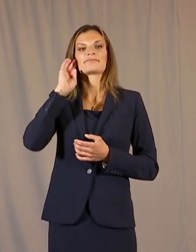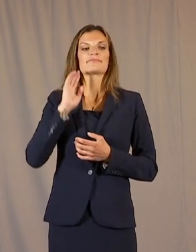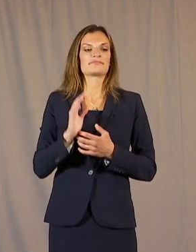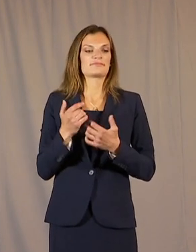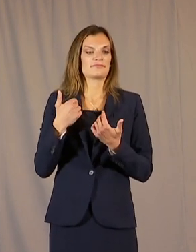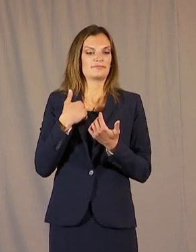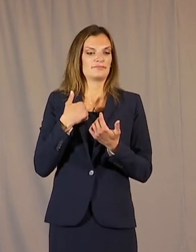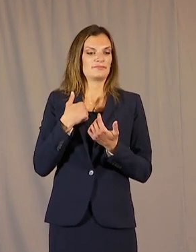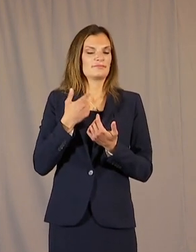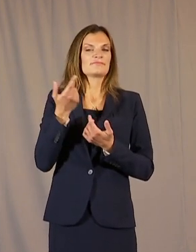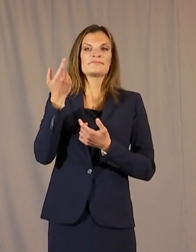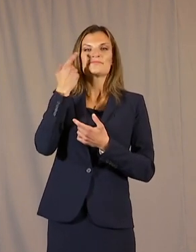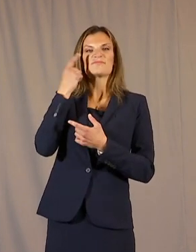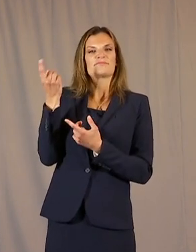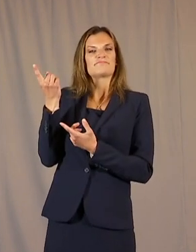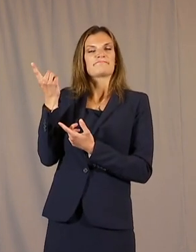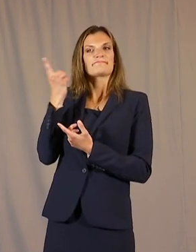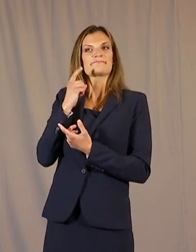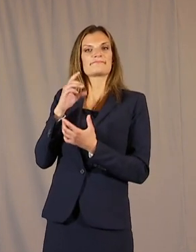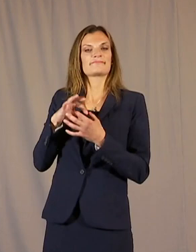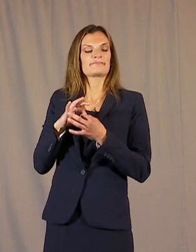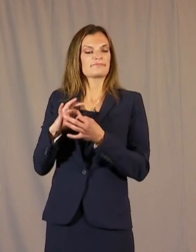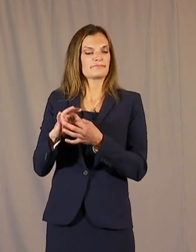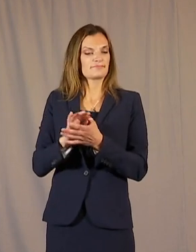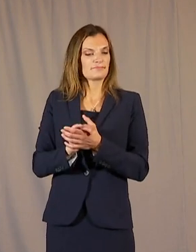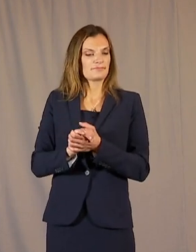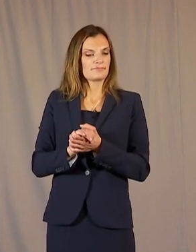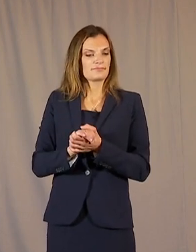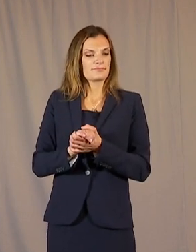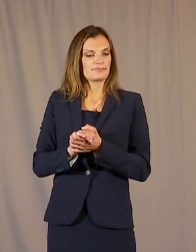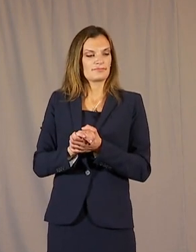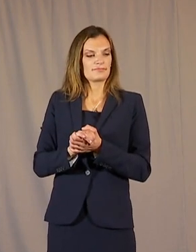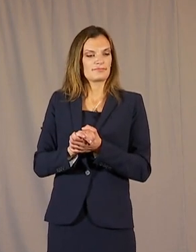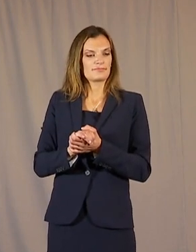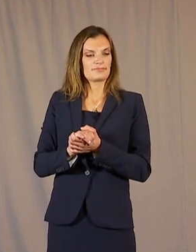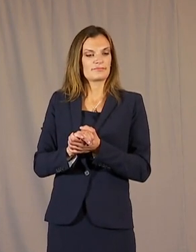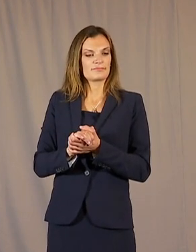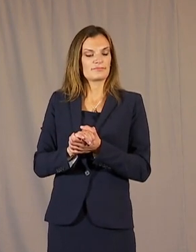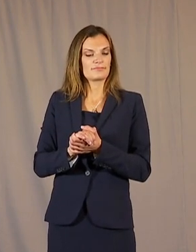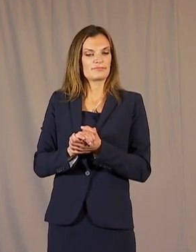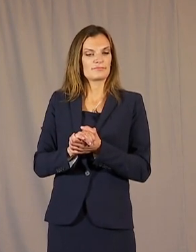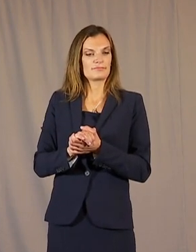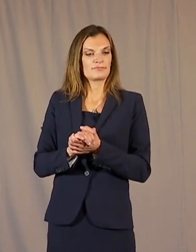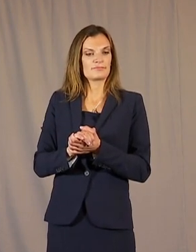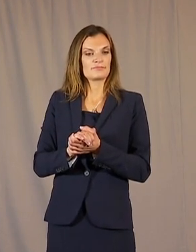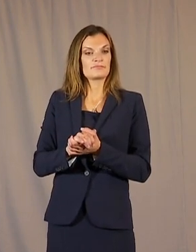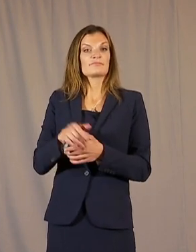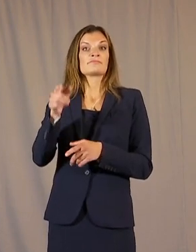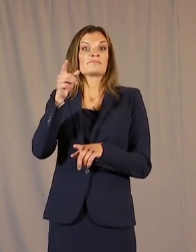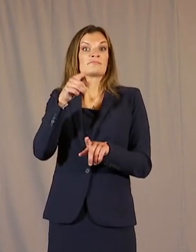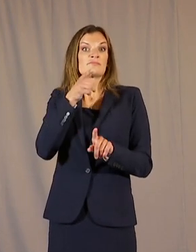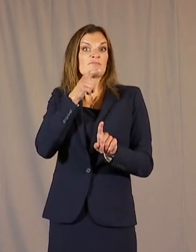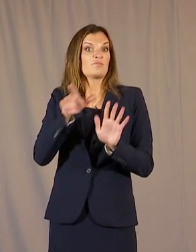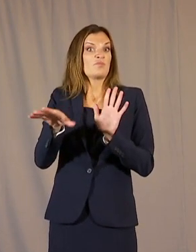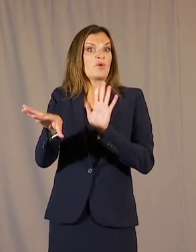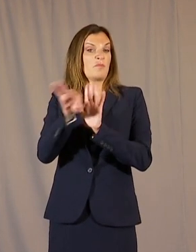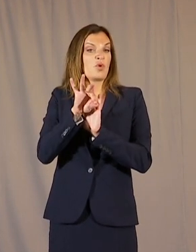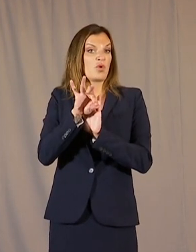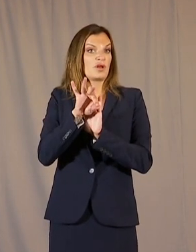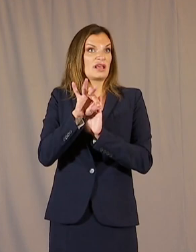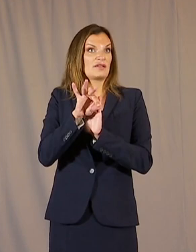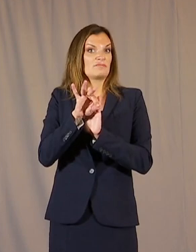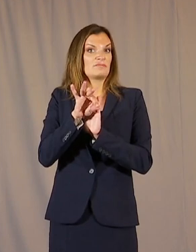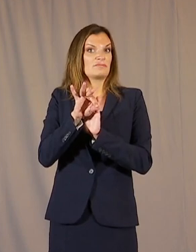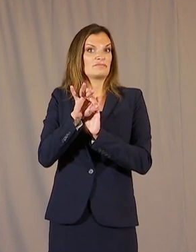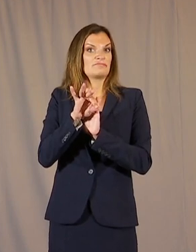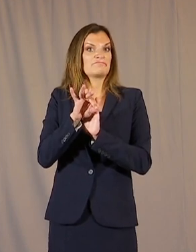you asked earlier about learnings. It's also important to note that everybody that was appointed didn't show up. And you guys